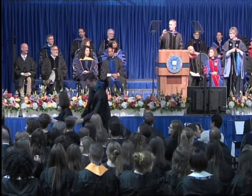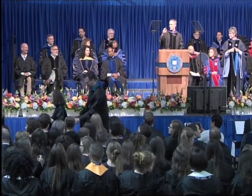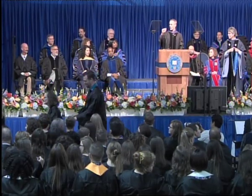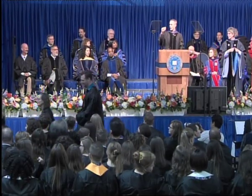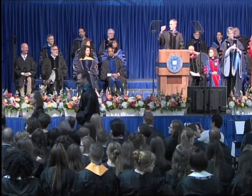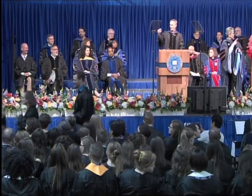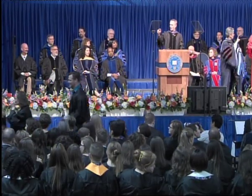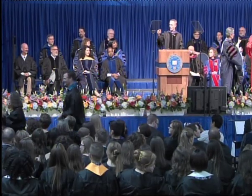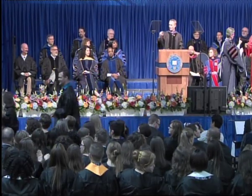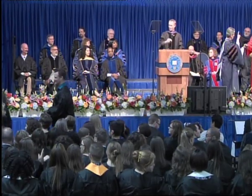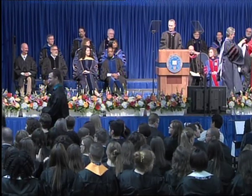Jung San An.